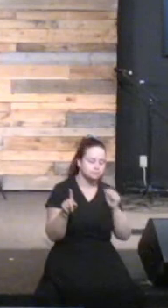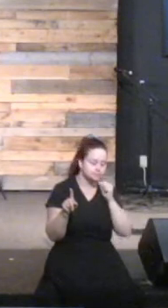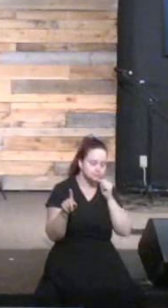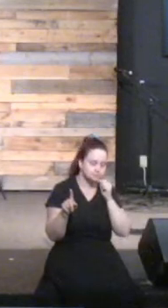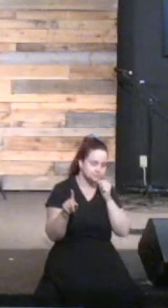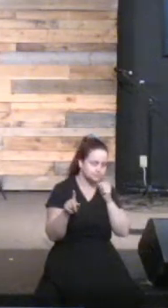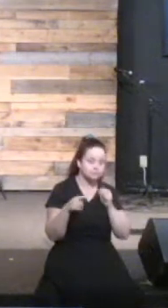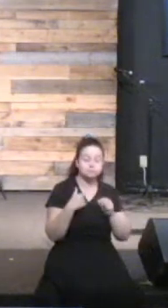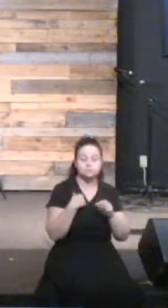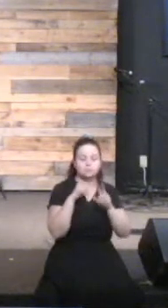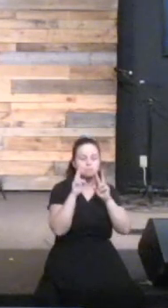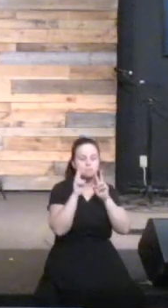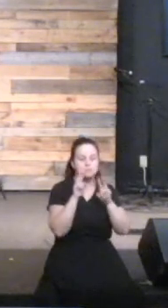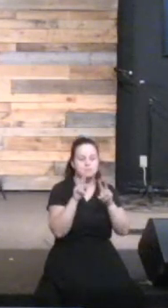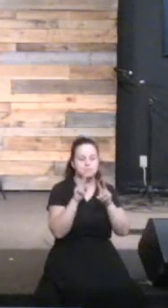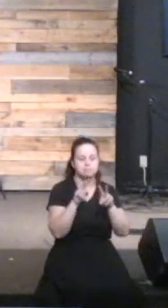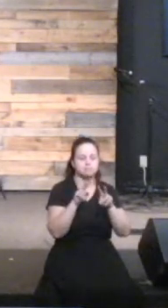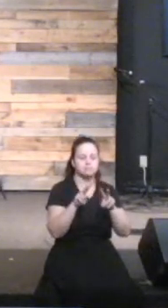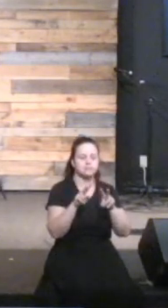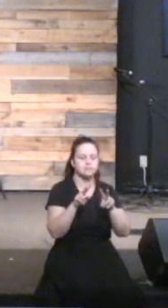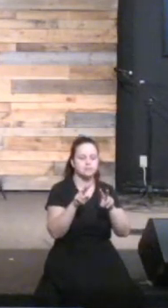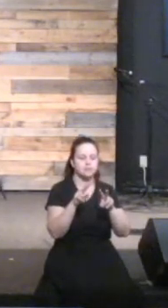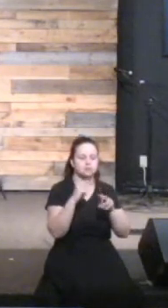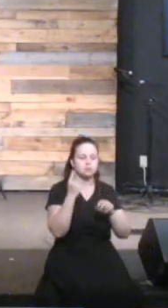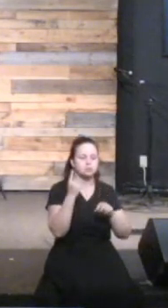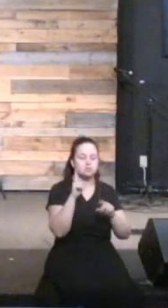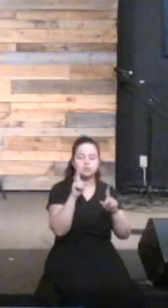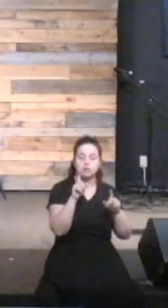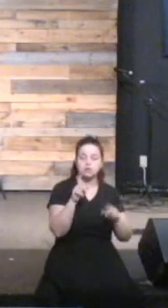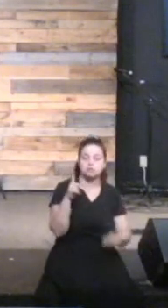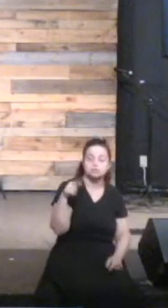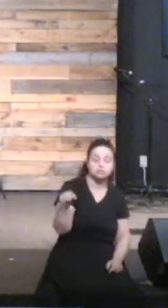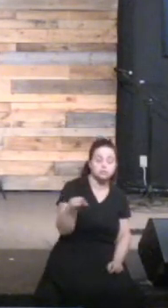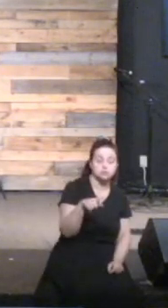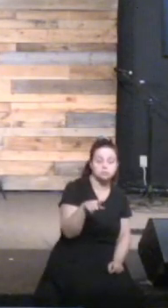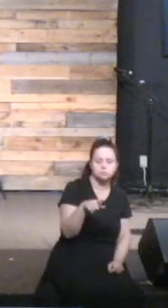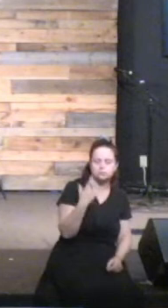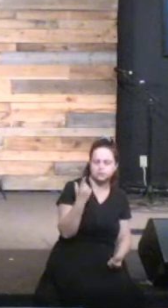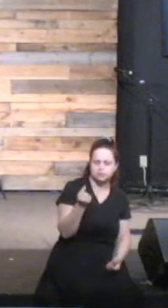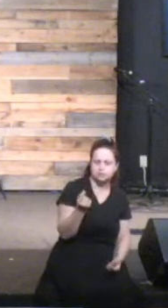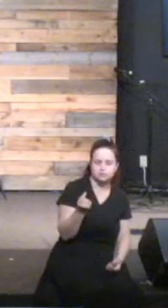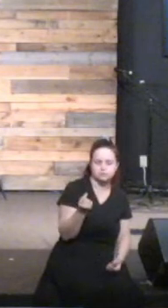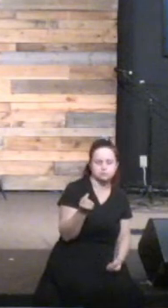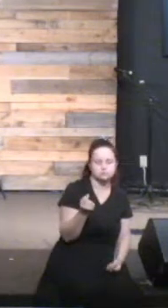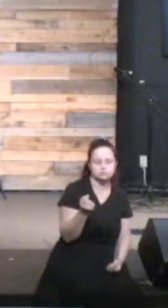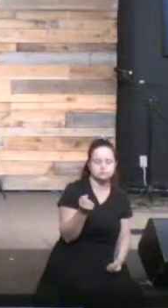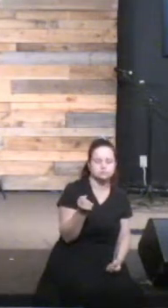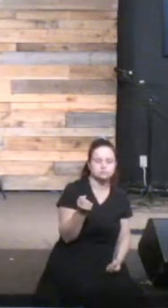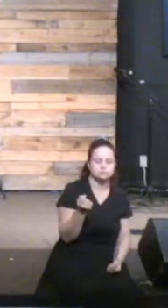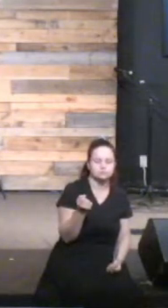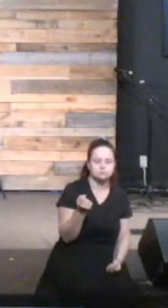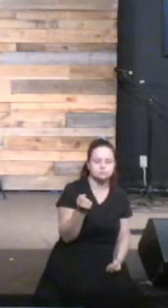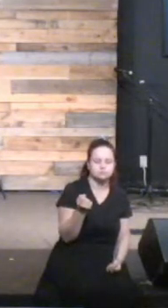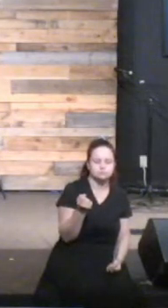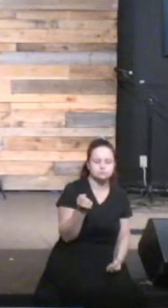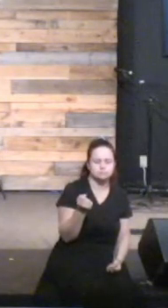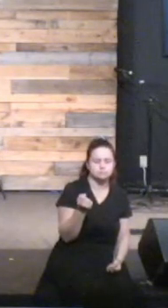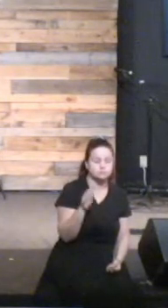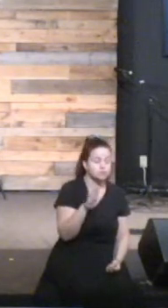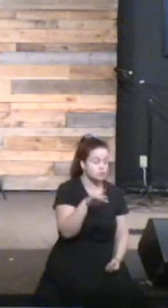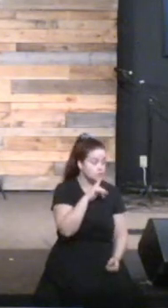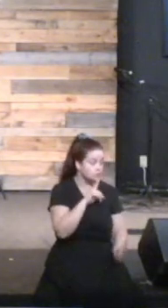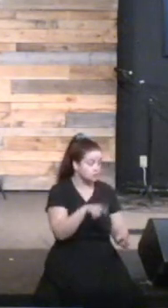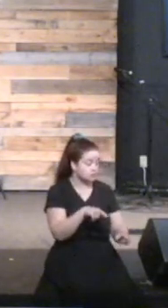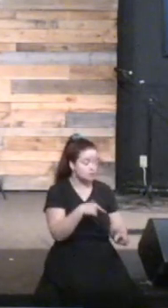I look forward to when someone asks you what do you do and your response is